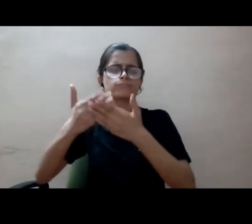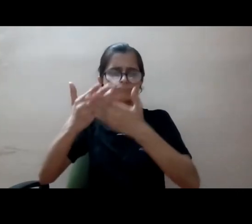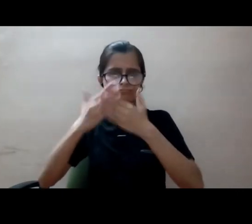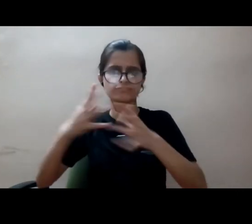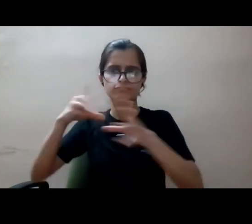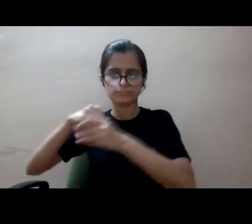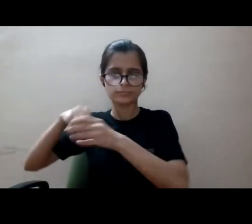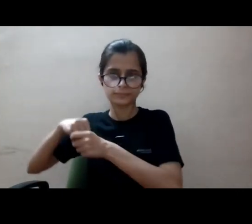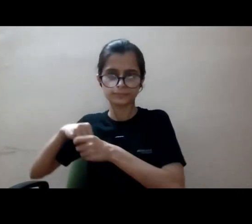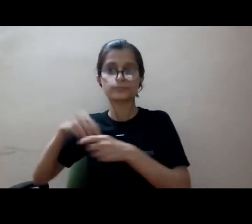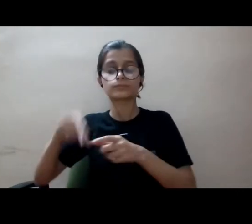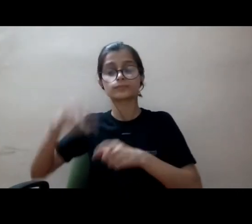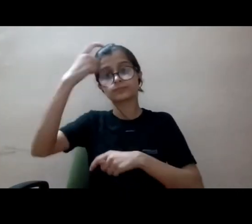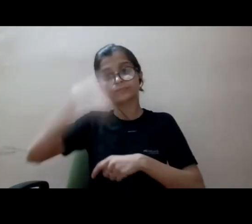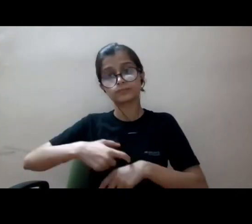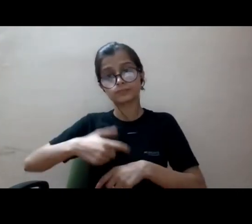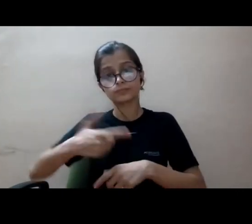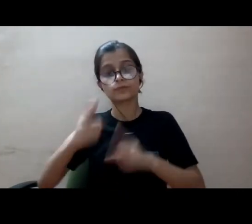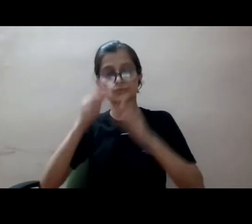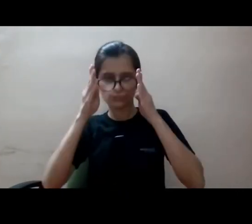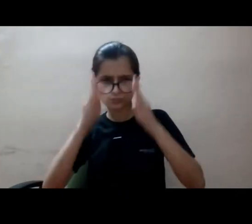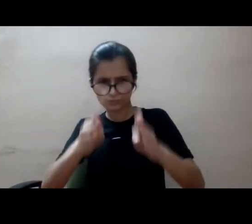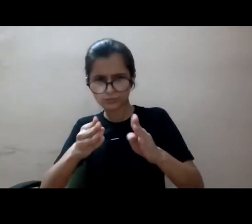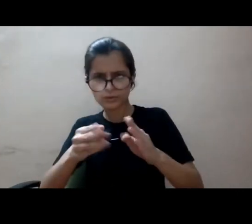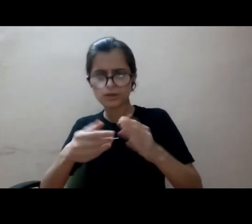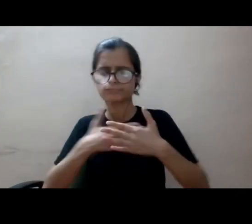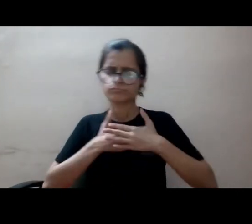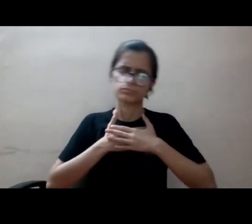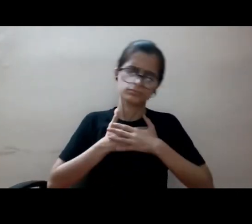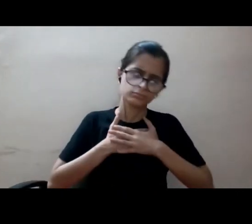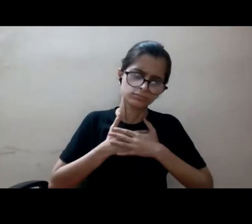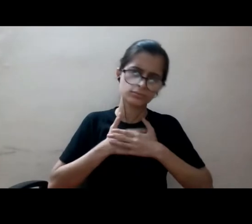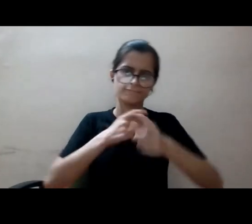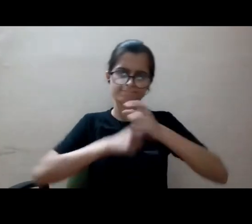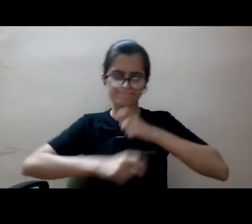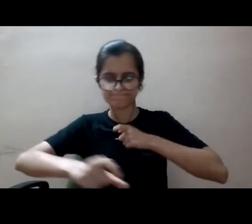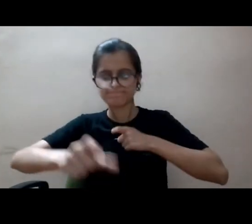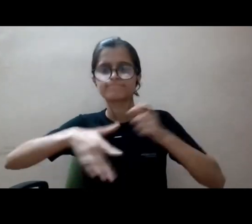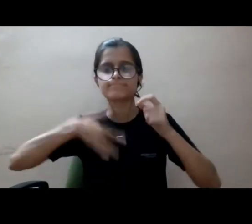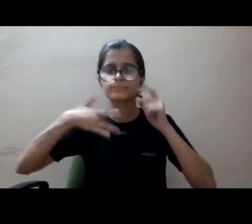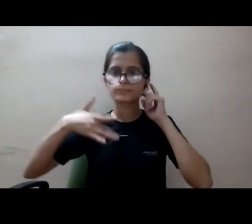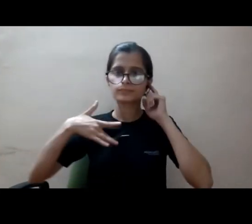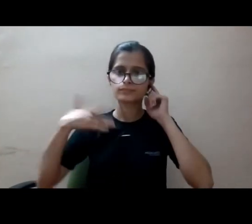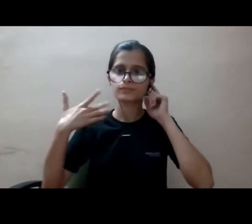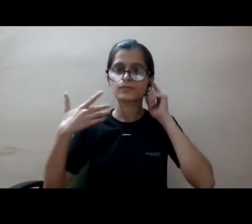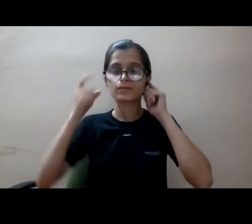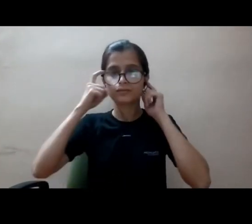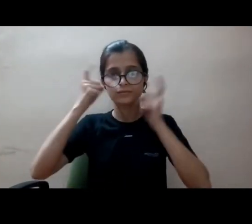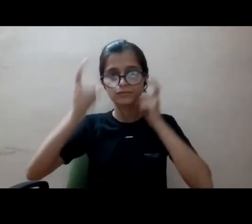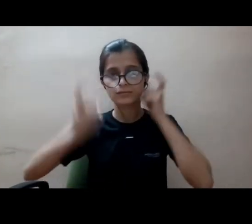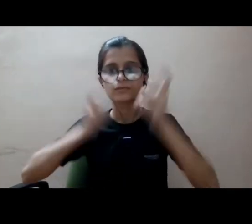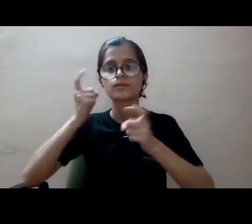whoever she is, brings empathy, analysis, surprise,